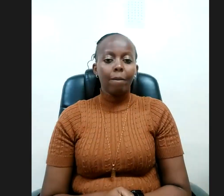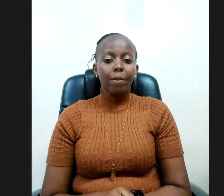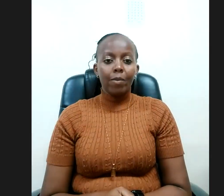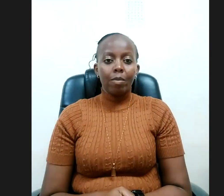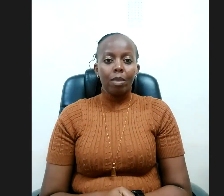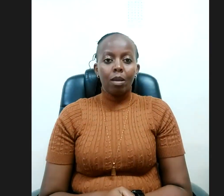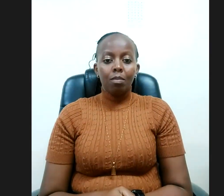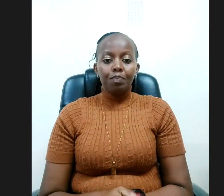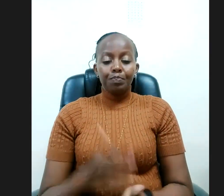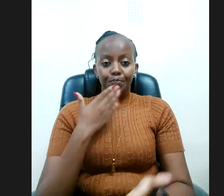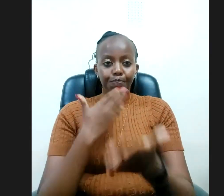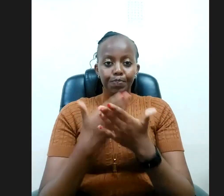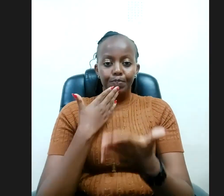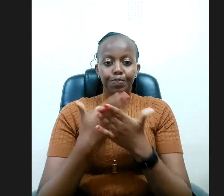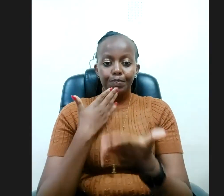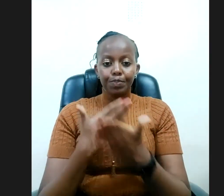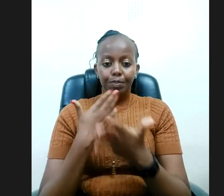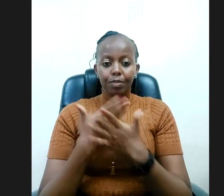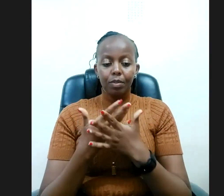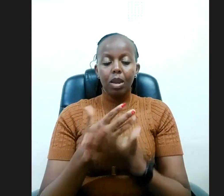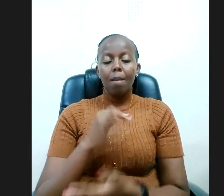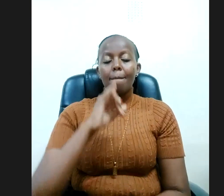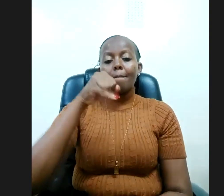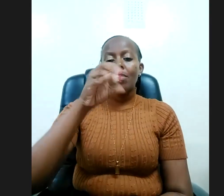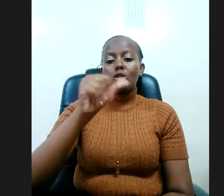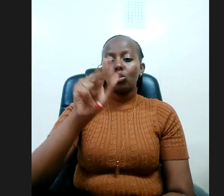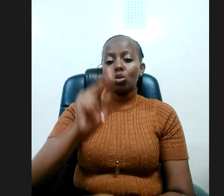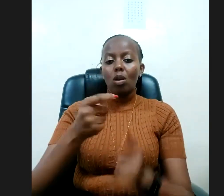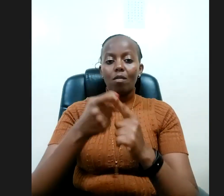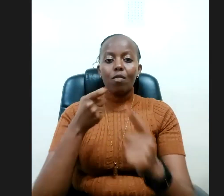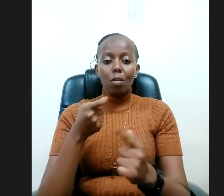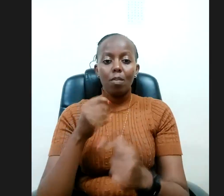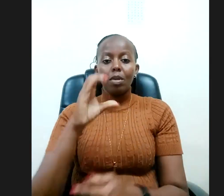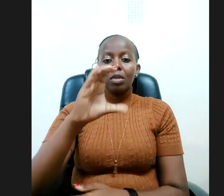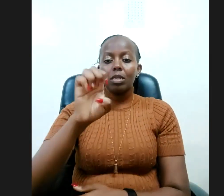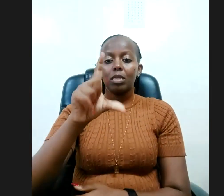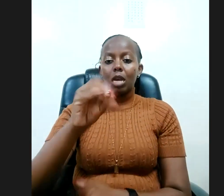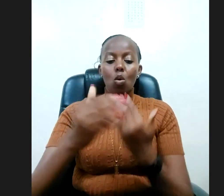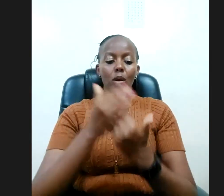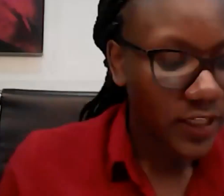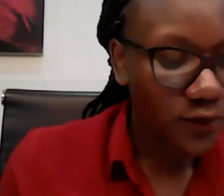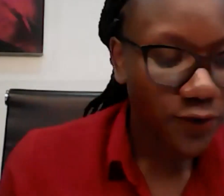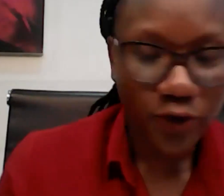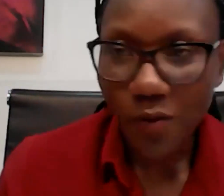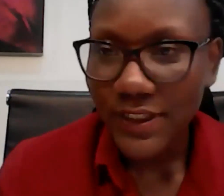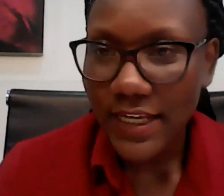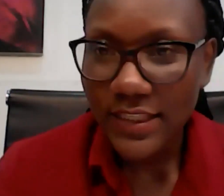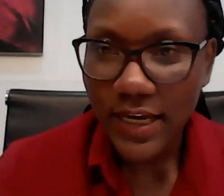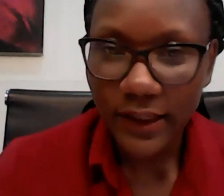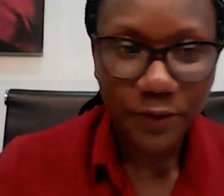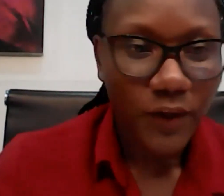much. Thank you so much, John. That is John Mohammed from Celocare Technologies, innovating